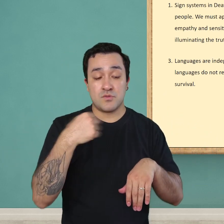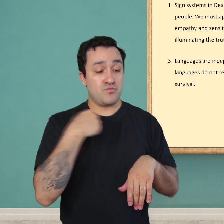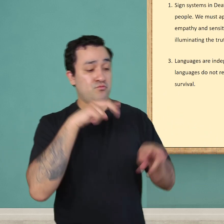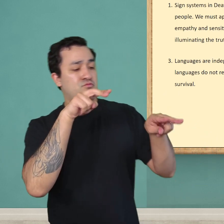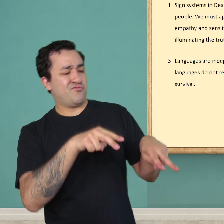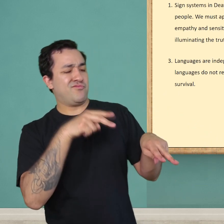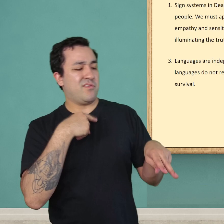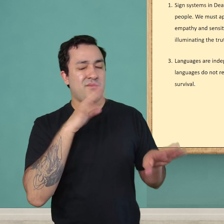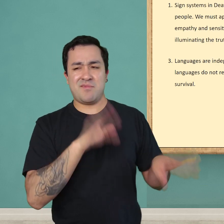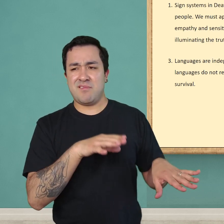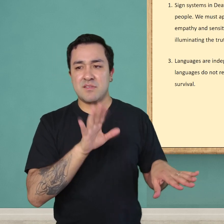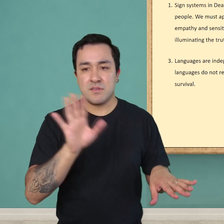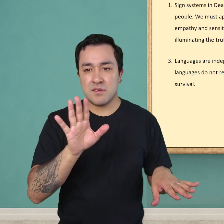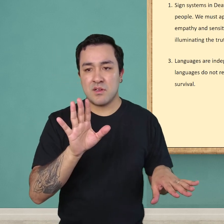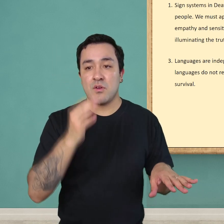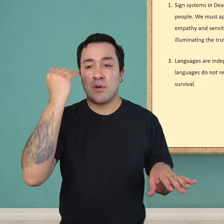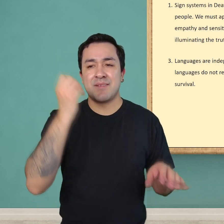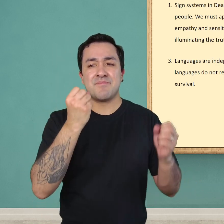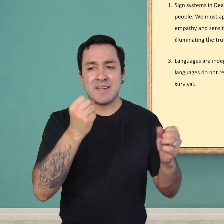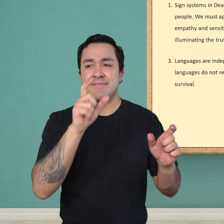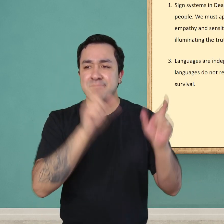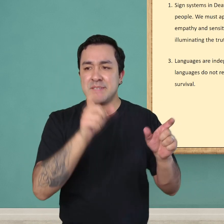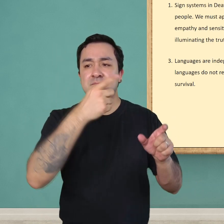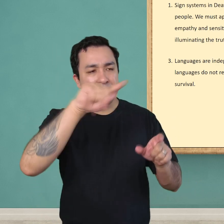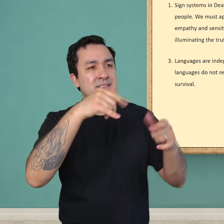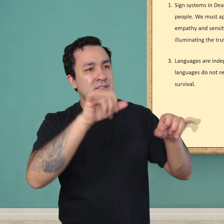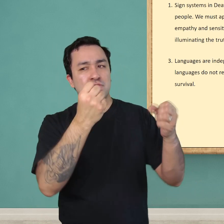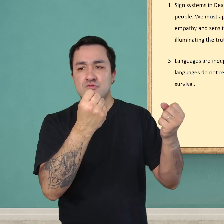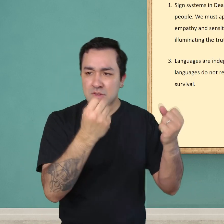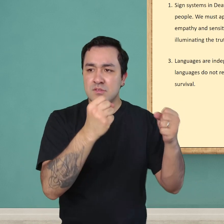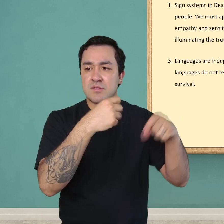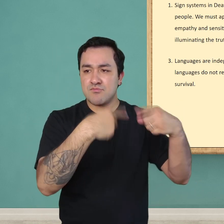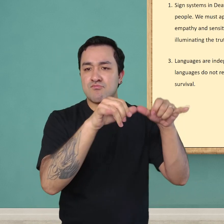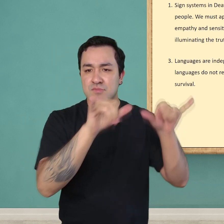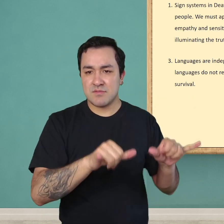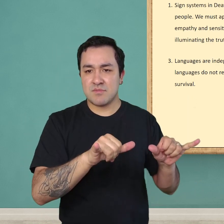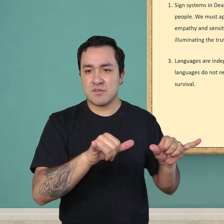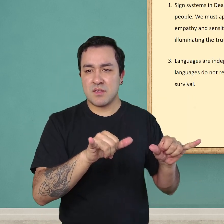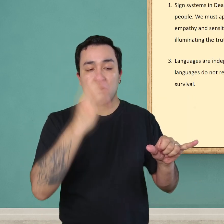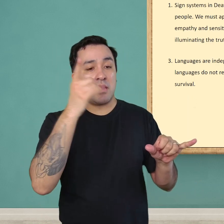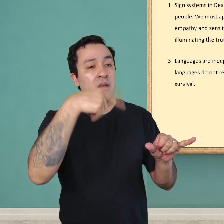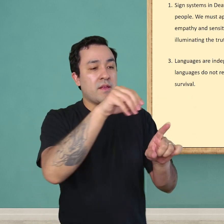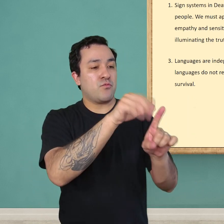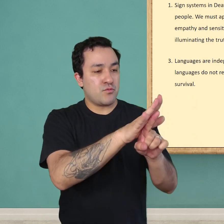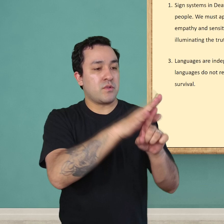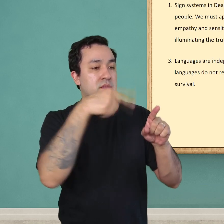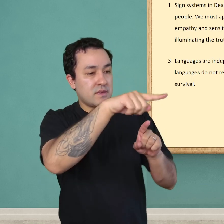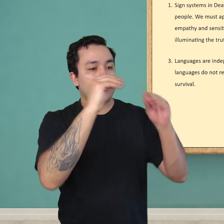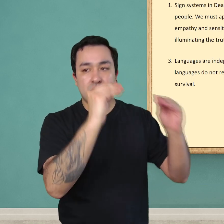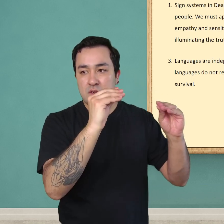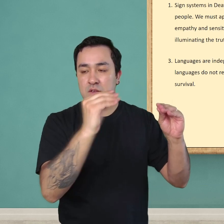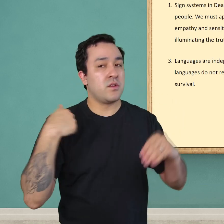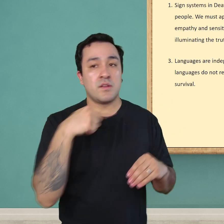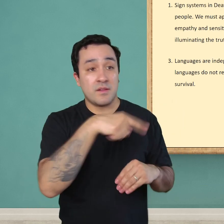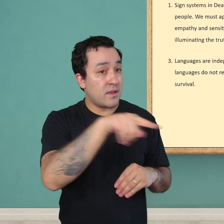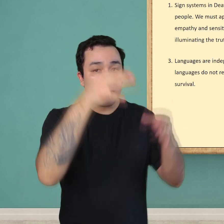those who use a sign system because we do not choose the languages and systems we are exposed to and we are required to use.